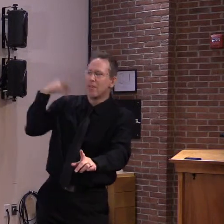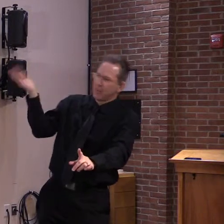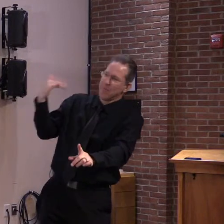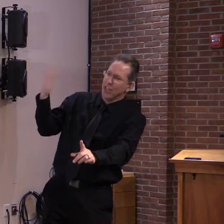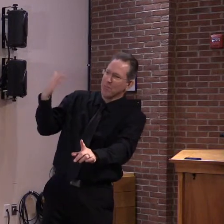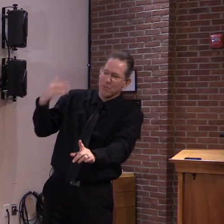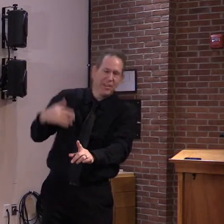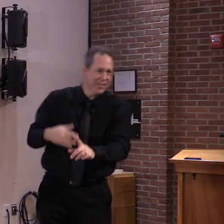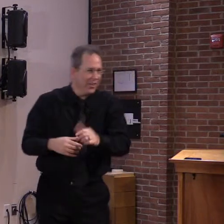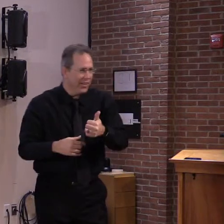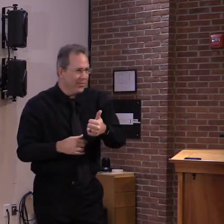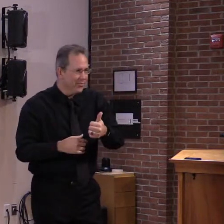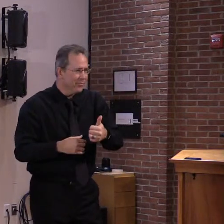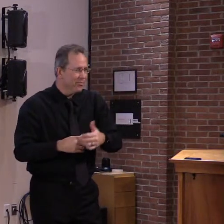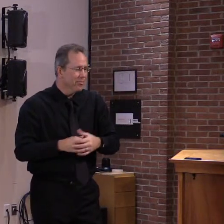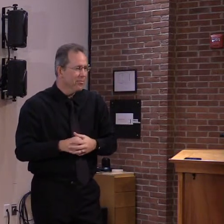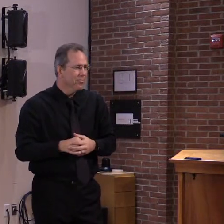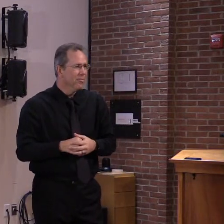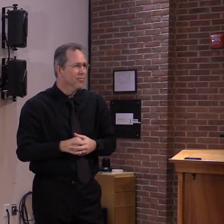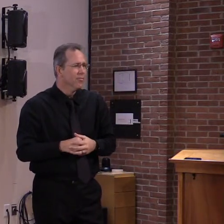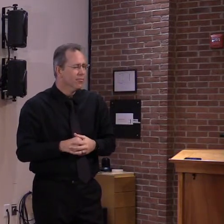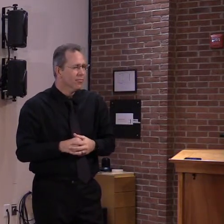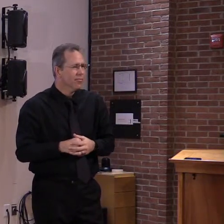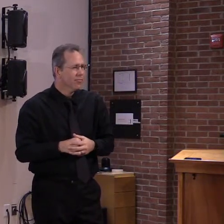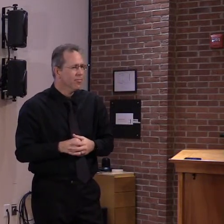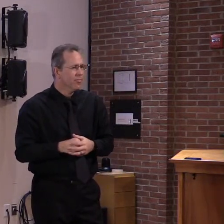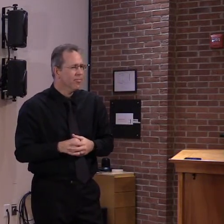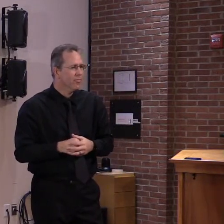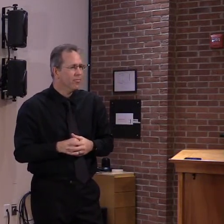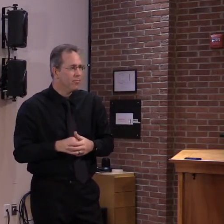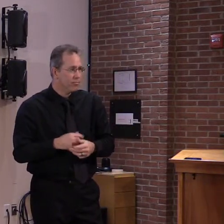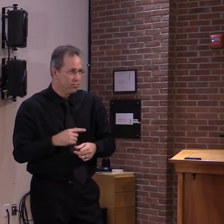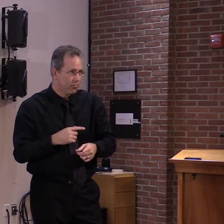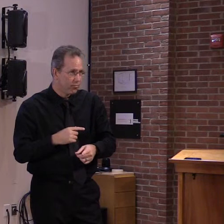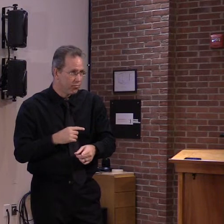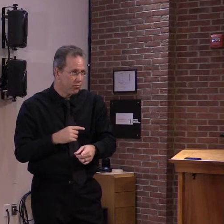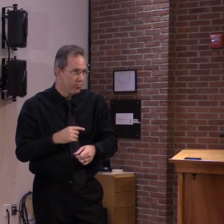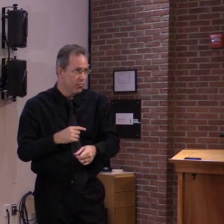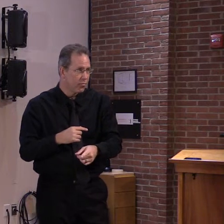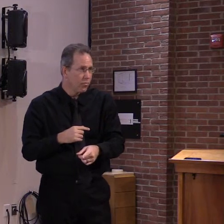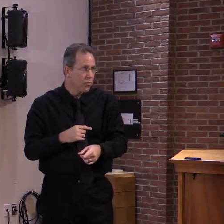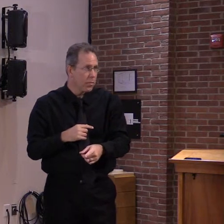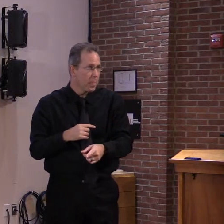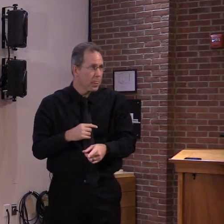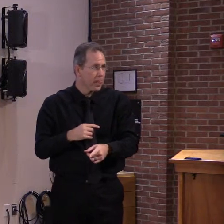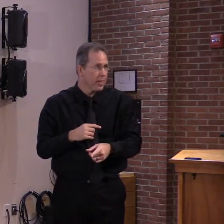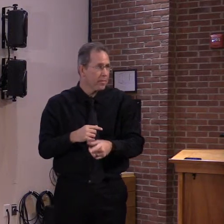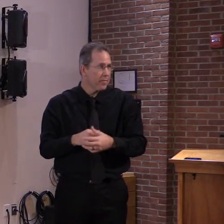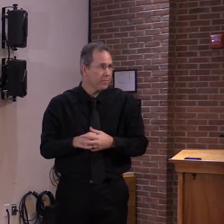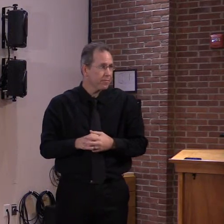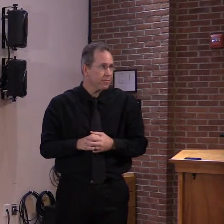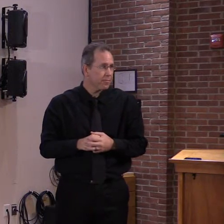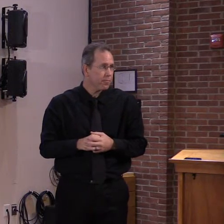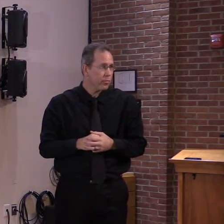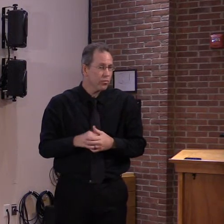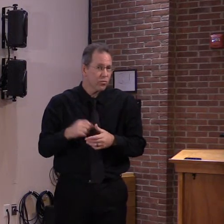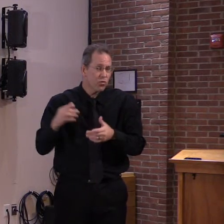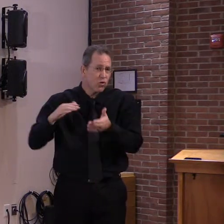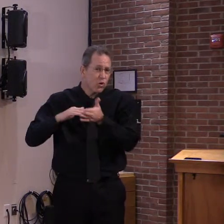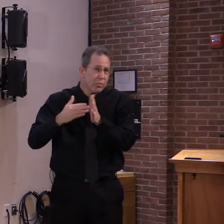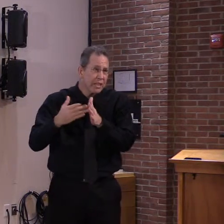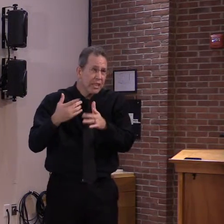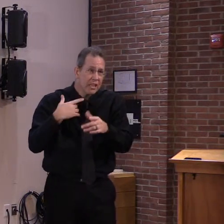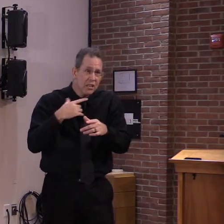why. So do they need internet access to be able to sign up? Is there a number they can call to sign